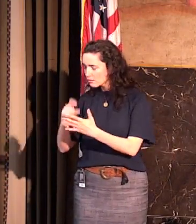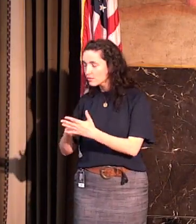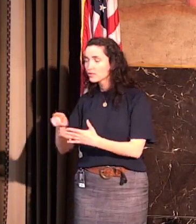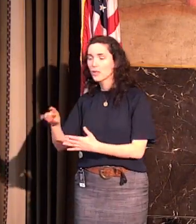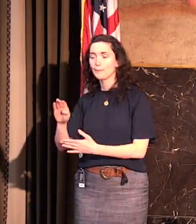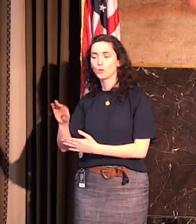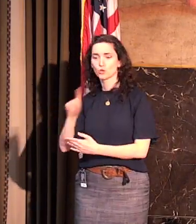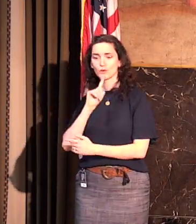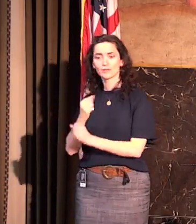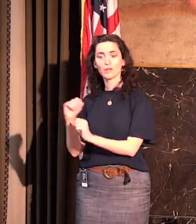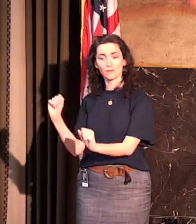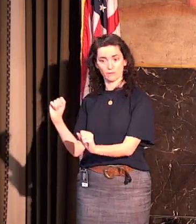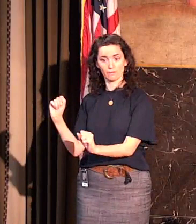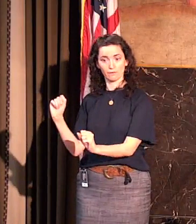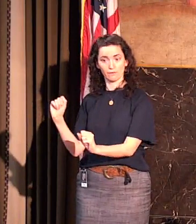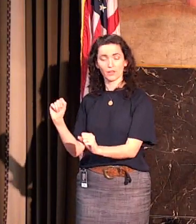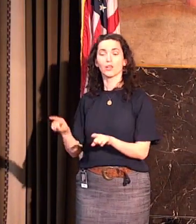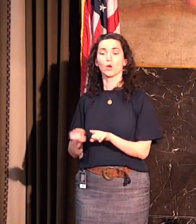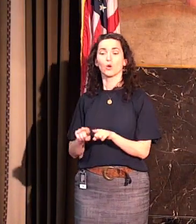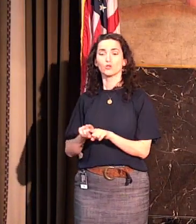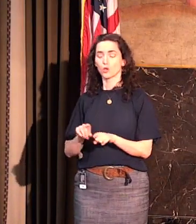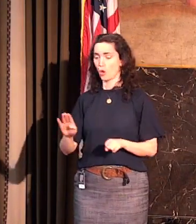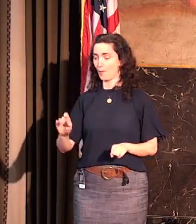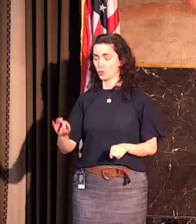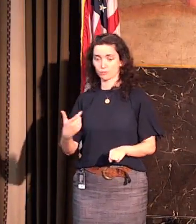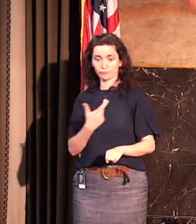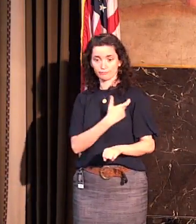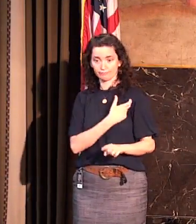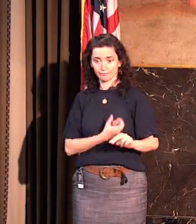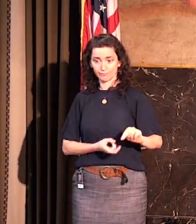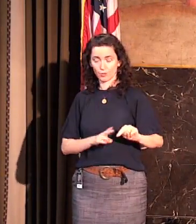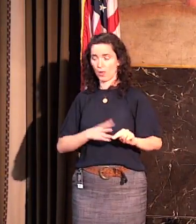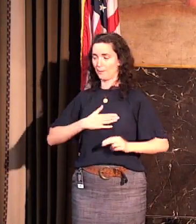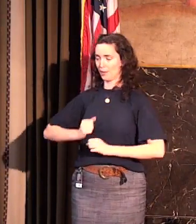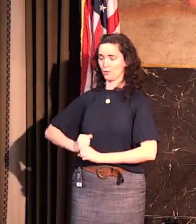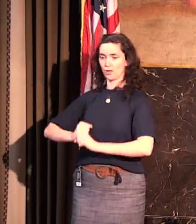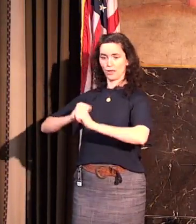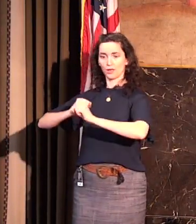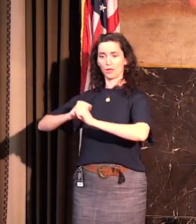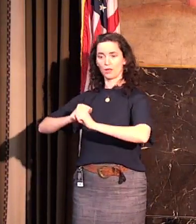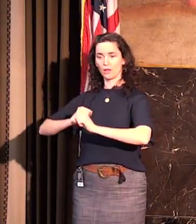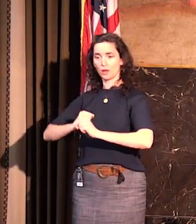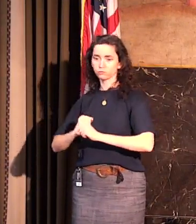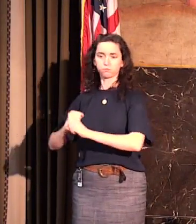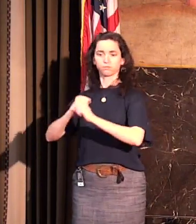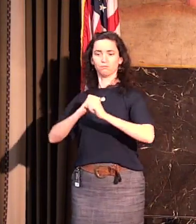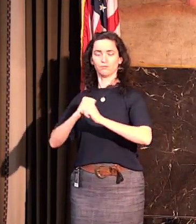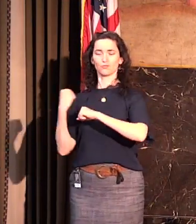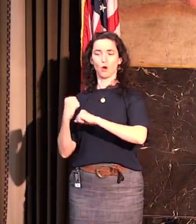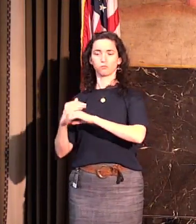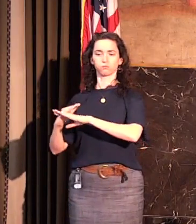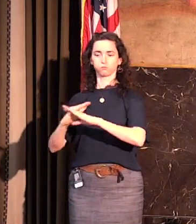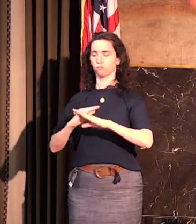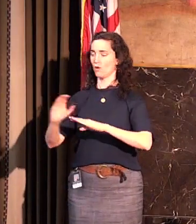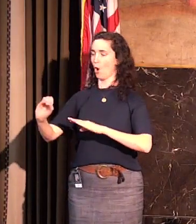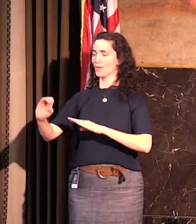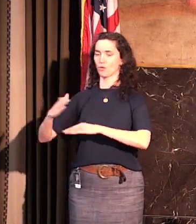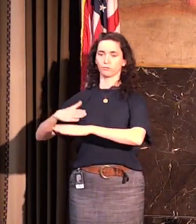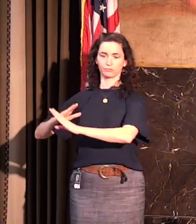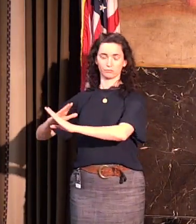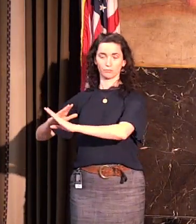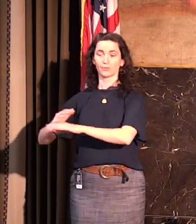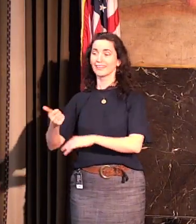number two, booster doses greatly increase your protection with the Omicron variant. Anyone 12 and